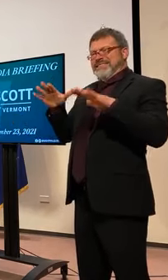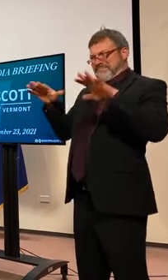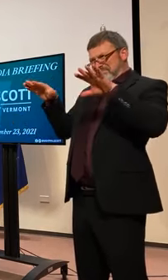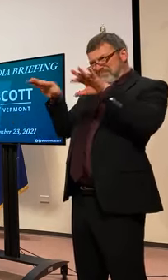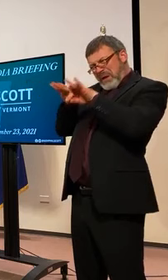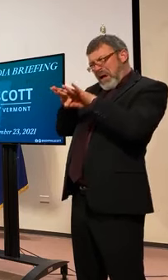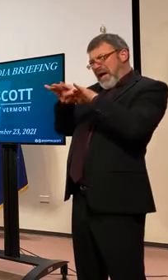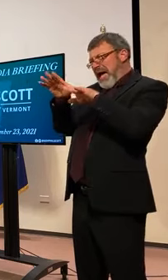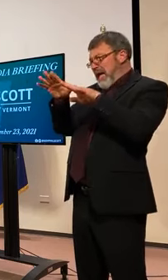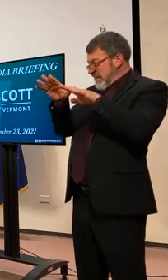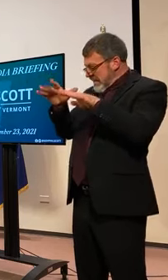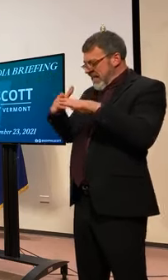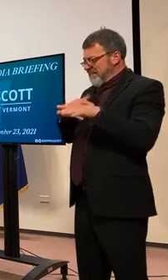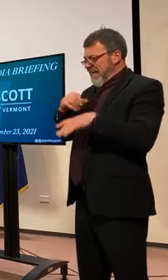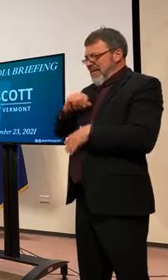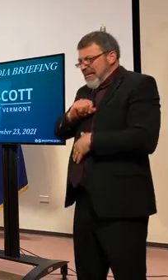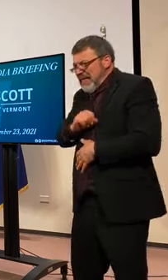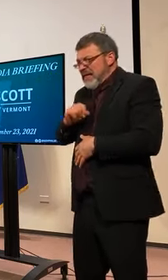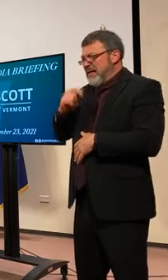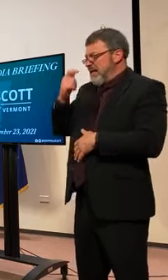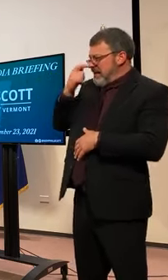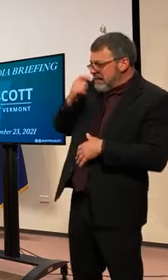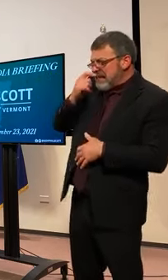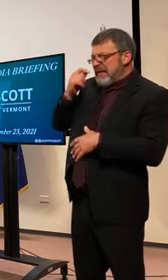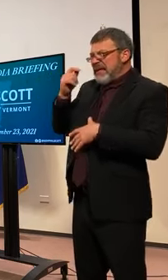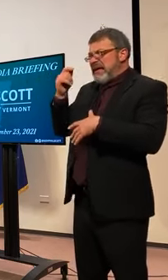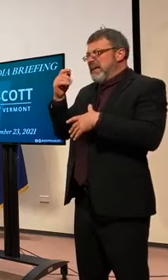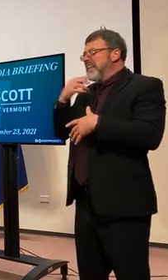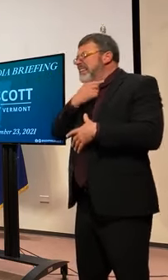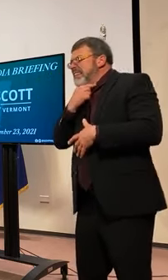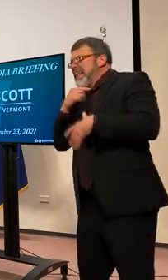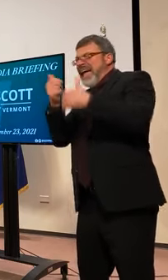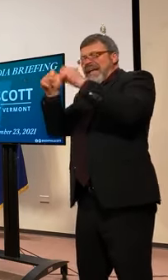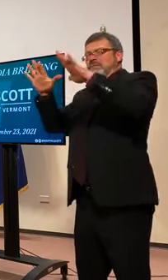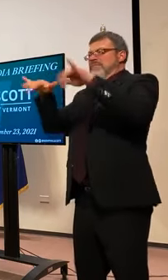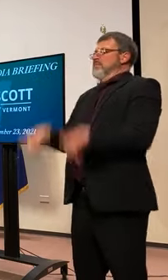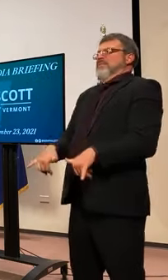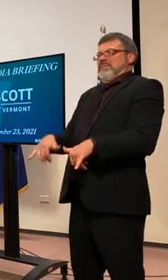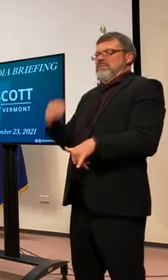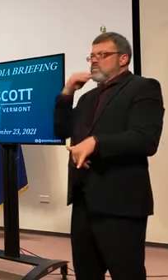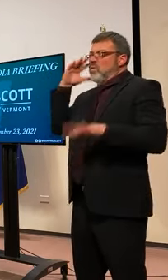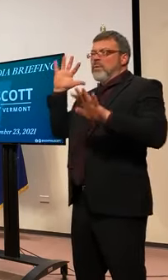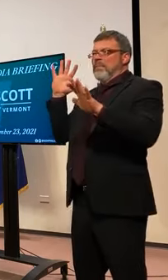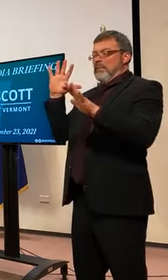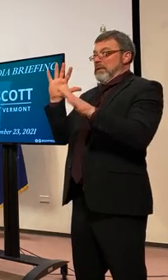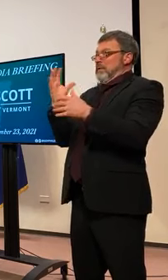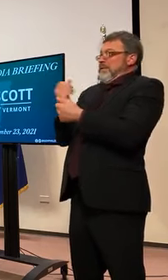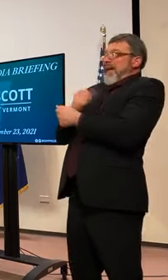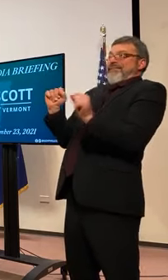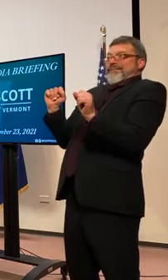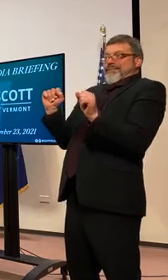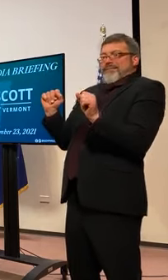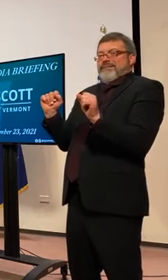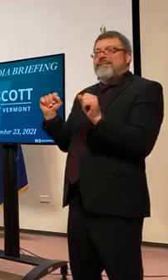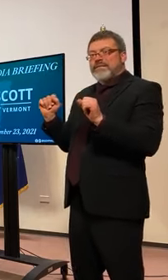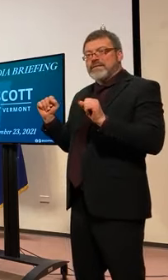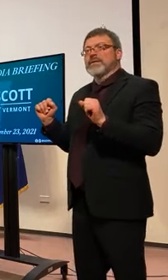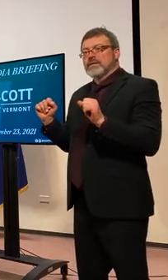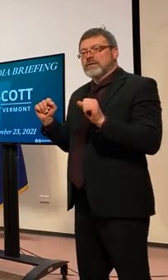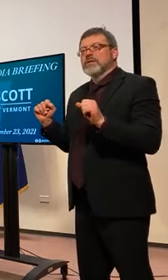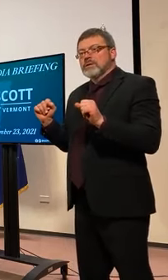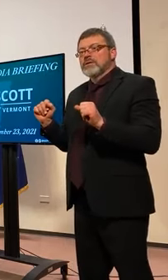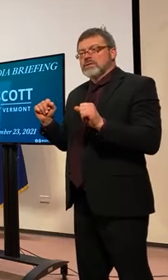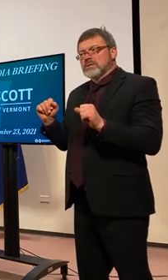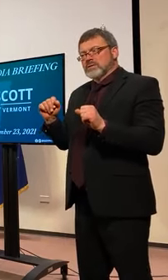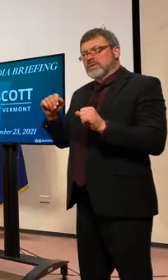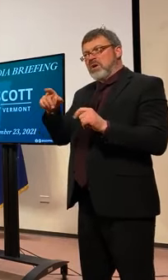risk. Now, this guidance is not only for Thanksgiving. I encourage everyone to keep it in mind as the